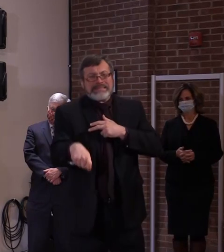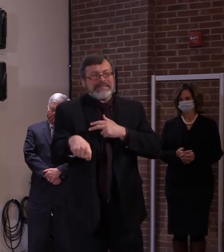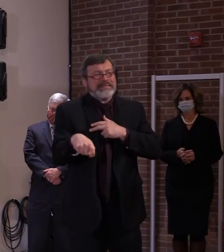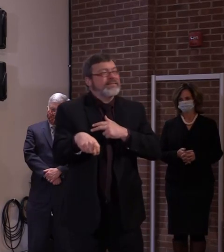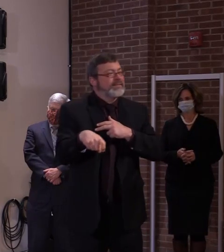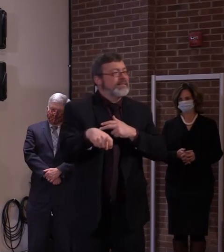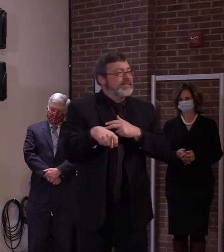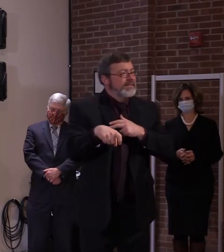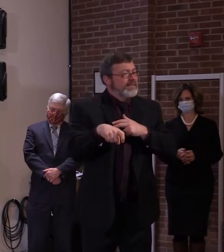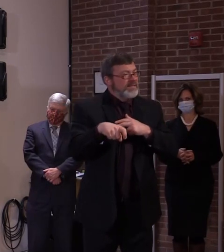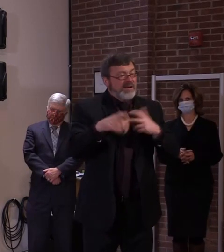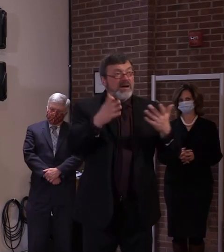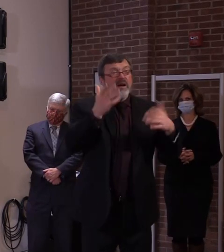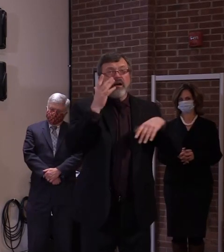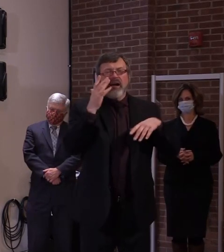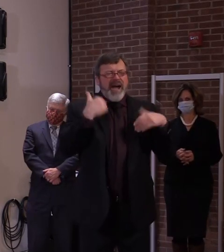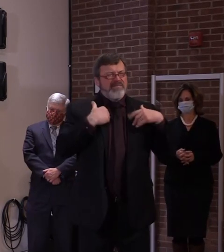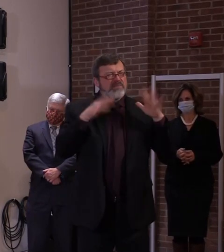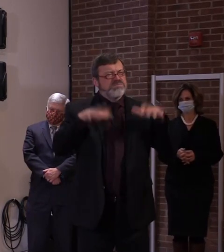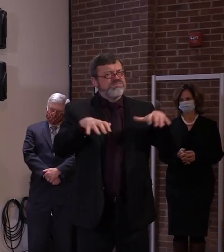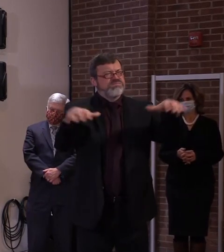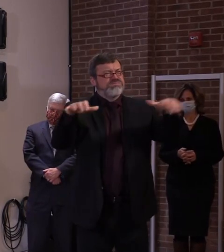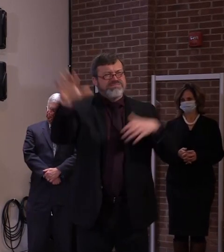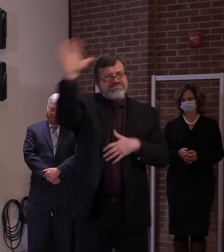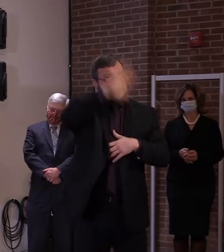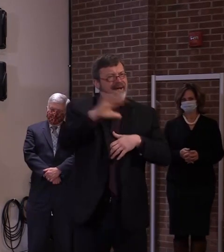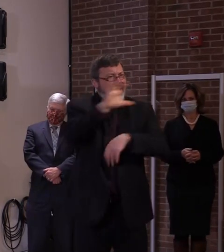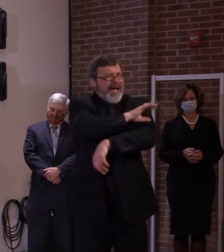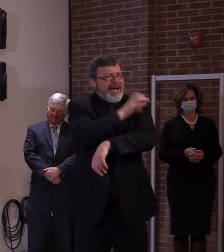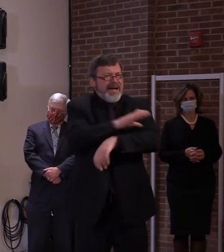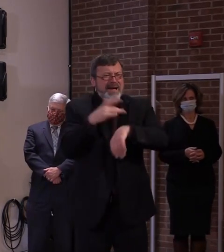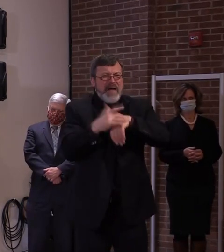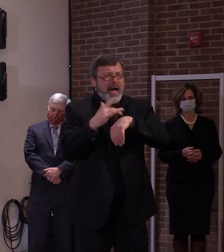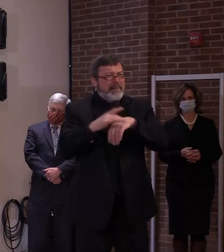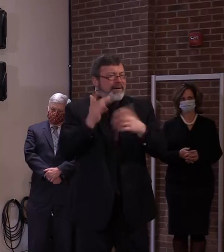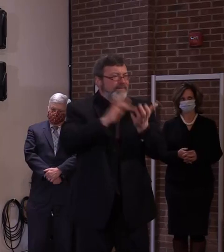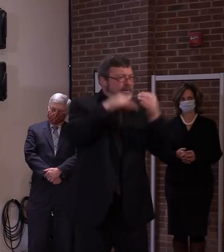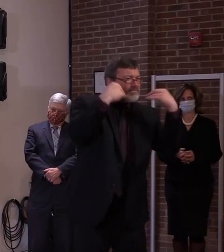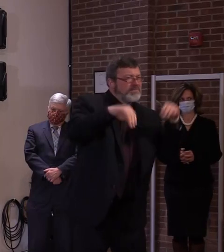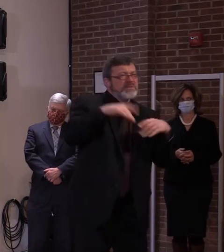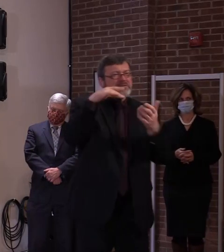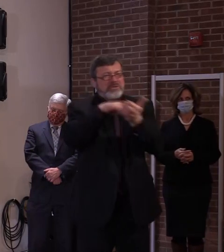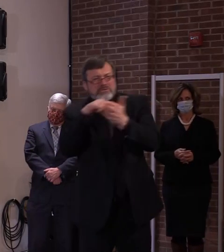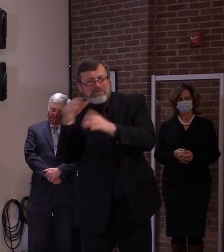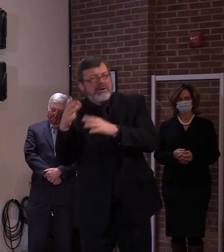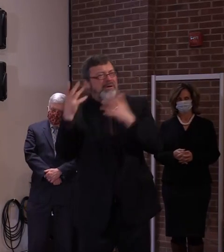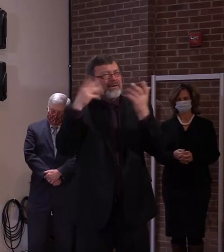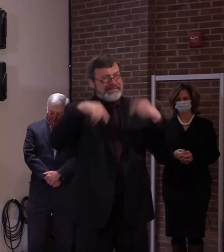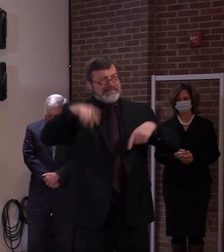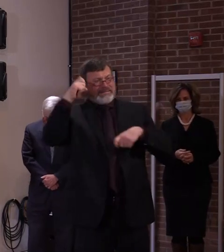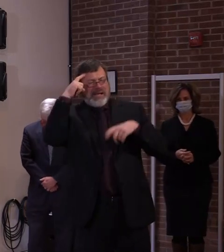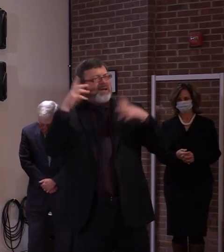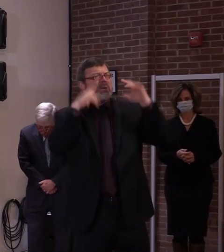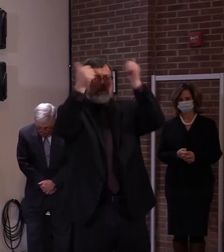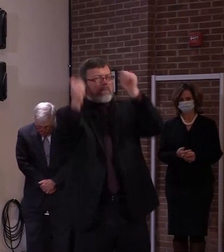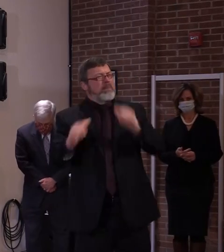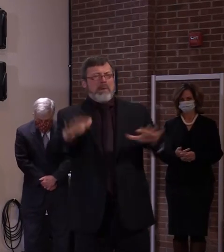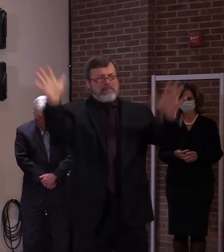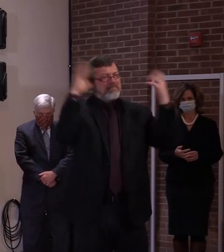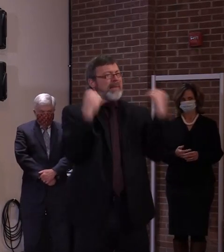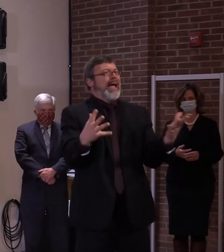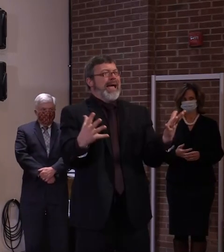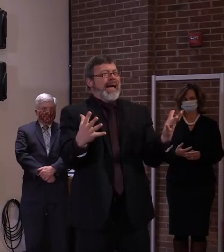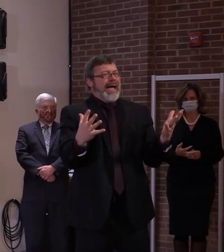with even more walk-in opportunities now. Remember, it takes 2 weeks for your booster to offer its